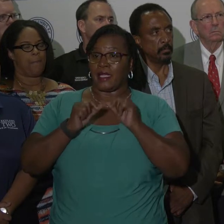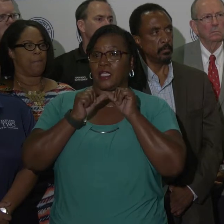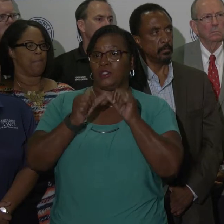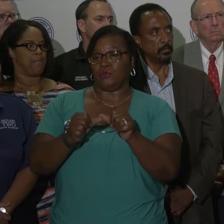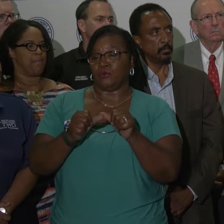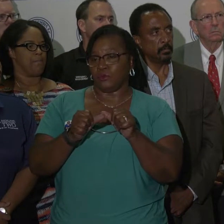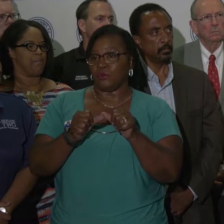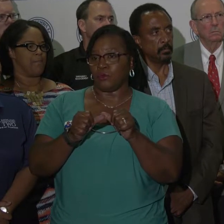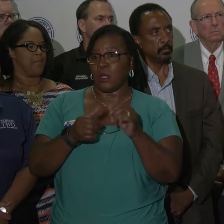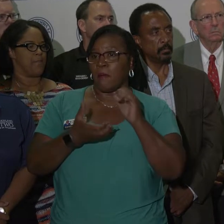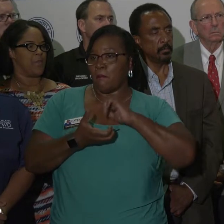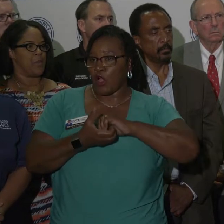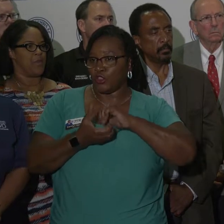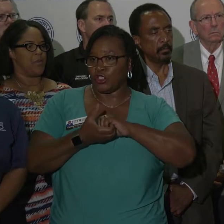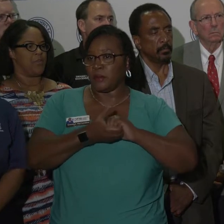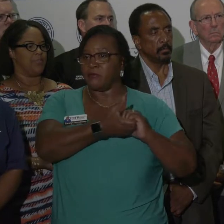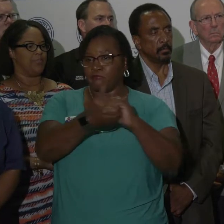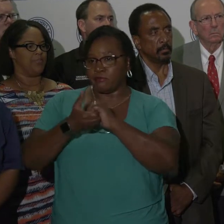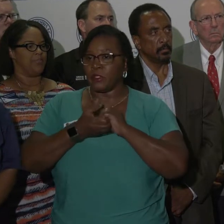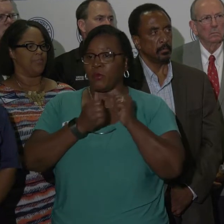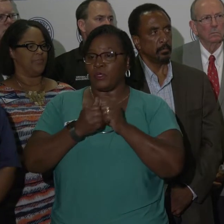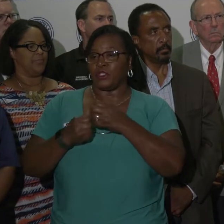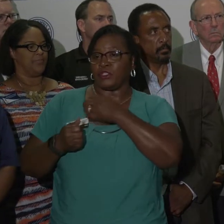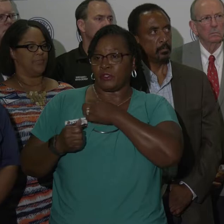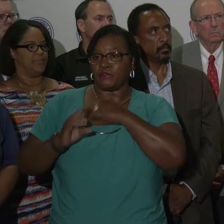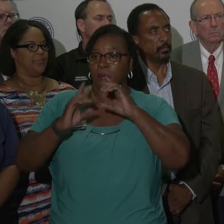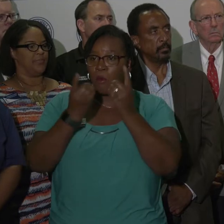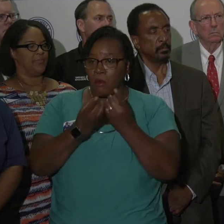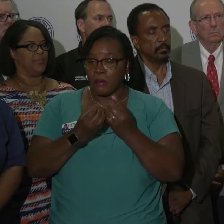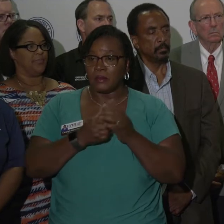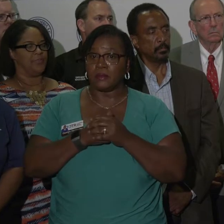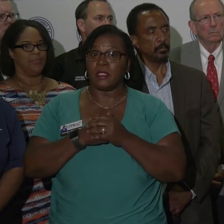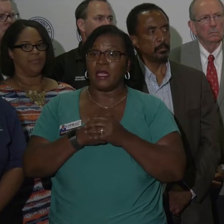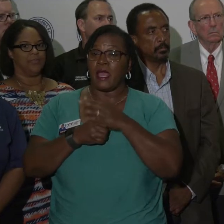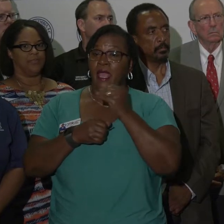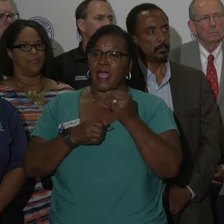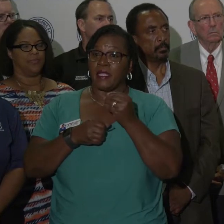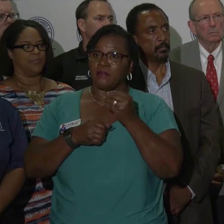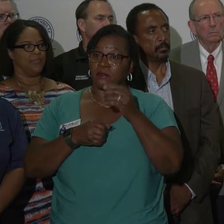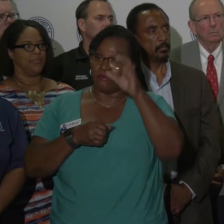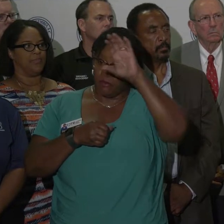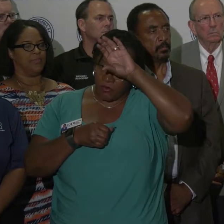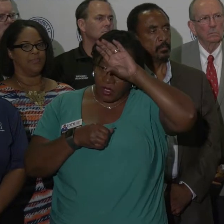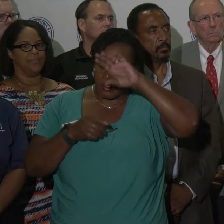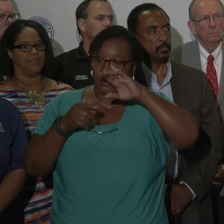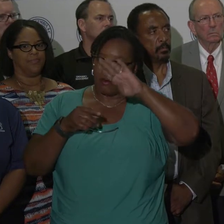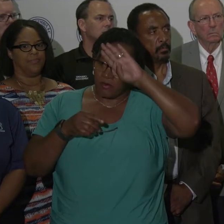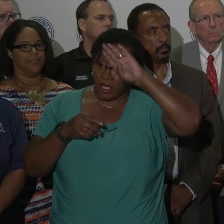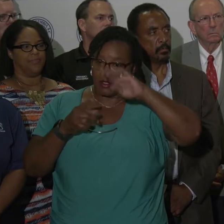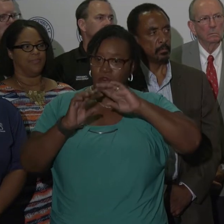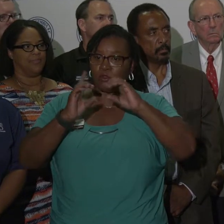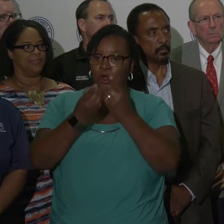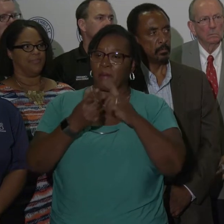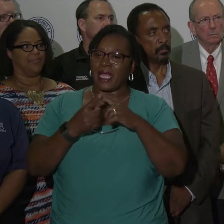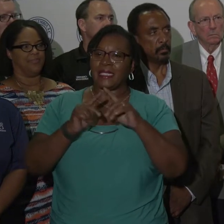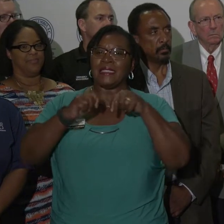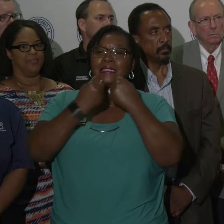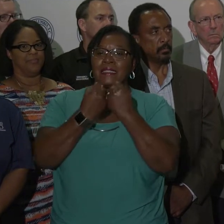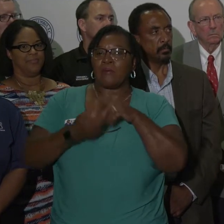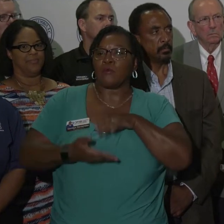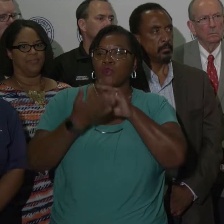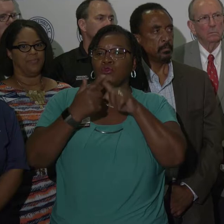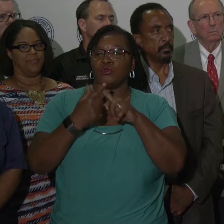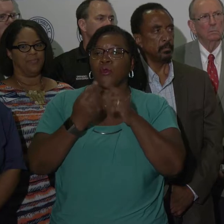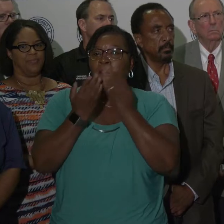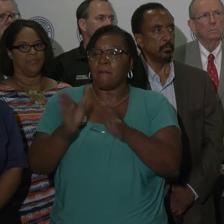continued partnership and collaboration with the Sheriff's Department and the Fire Department, and really just a team approach to public